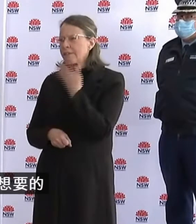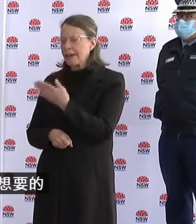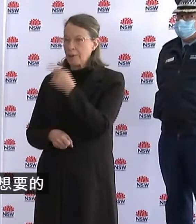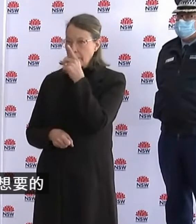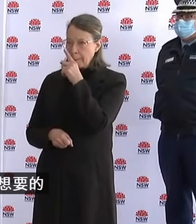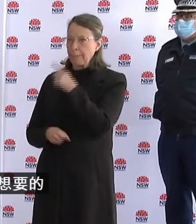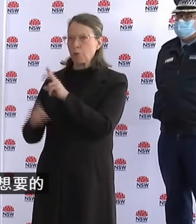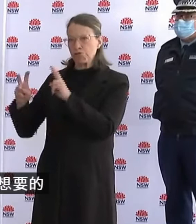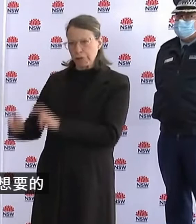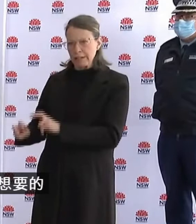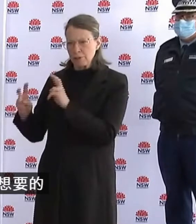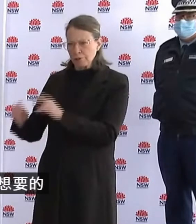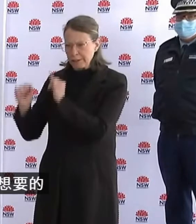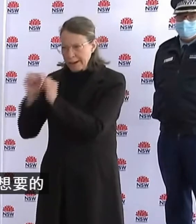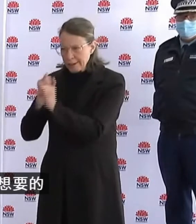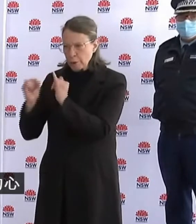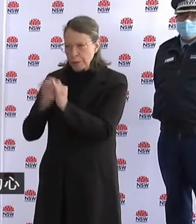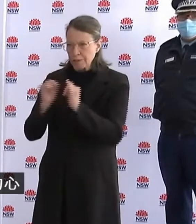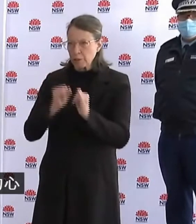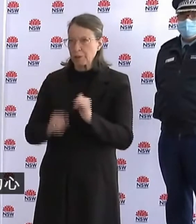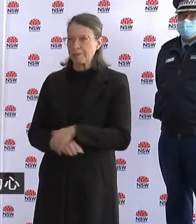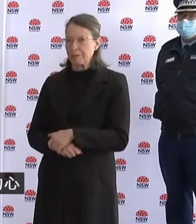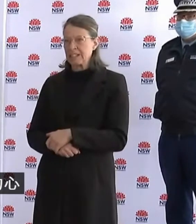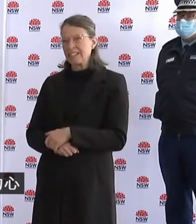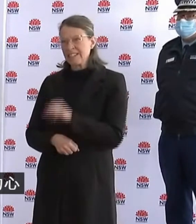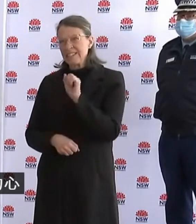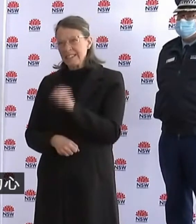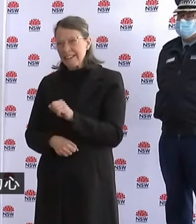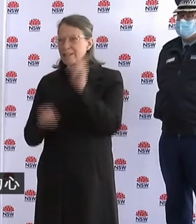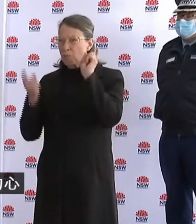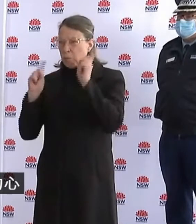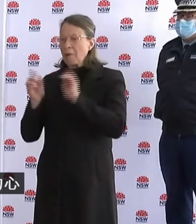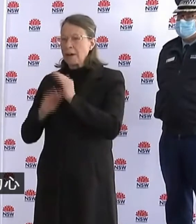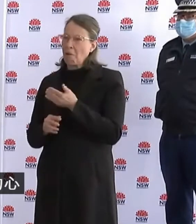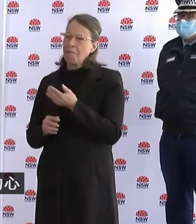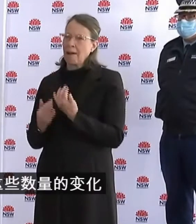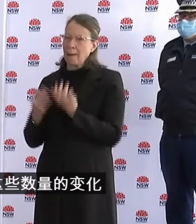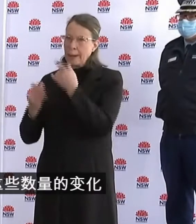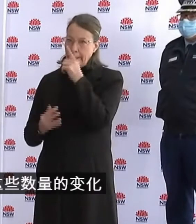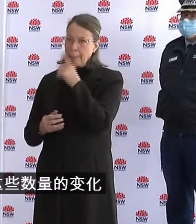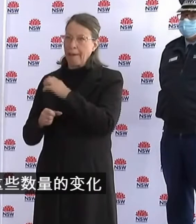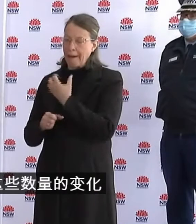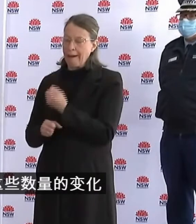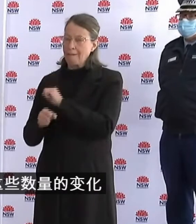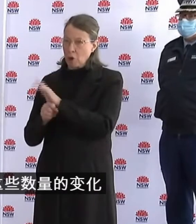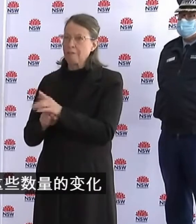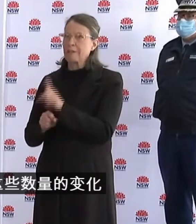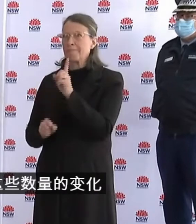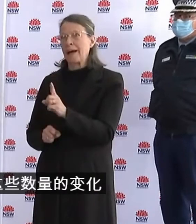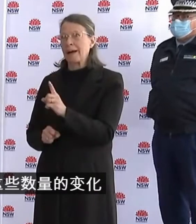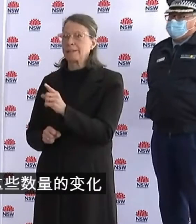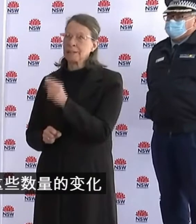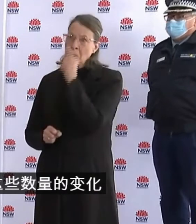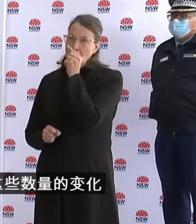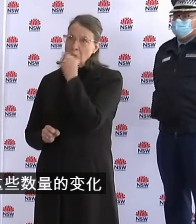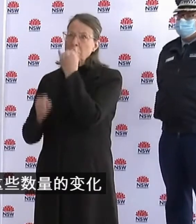are very concerning, they're nowhere near what they would have been, and that should give us heart. But what needs to give us more heart